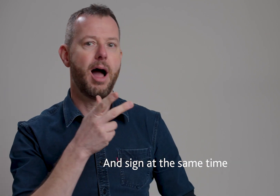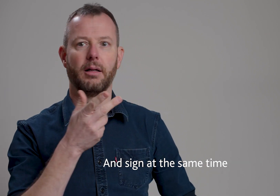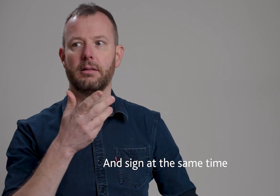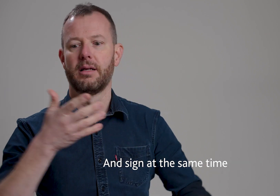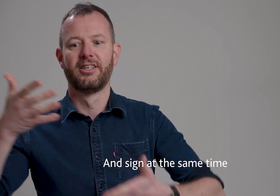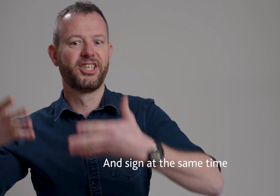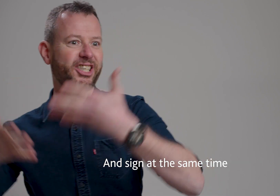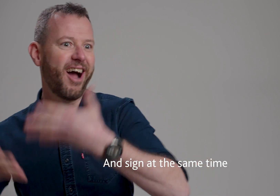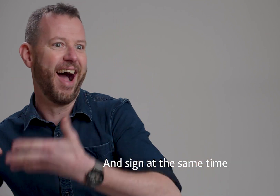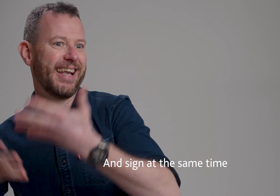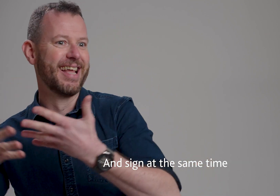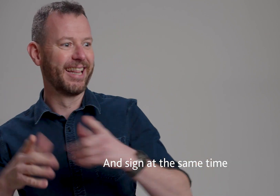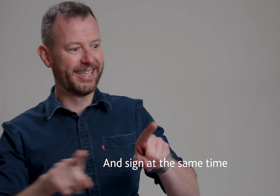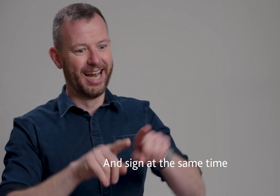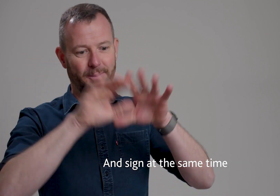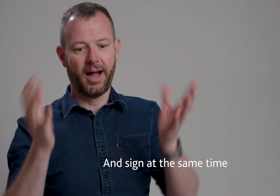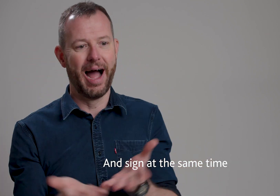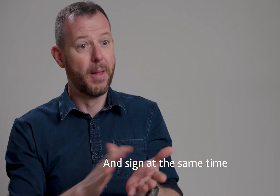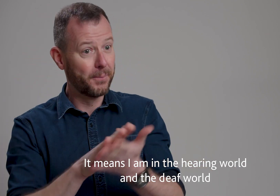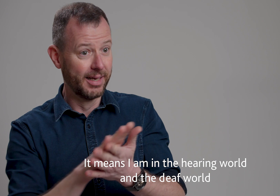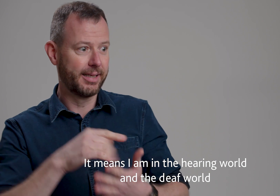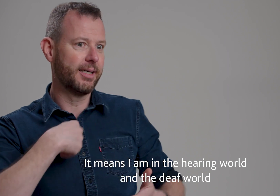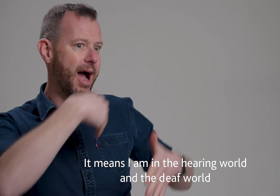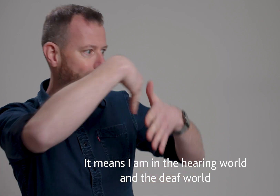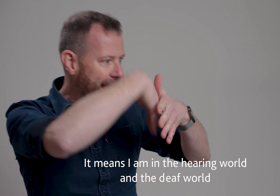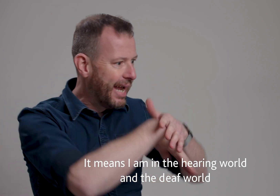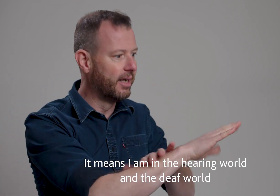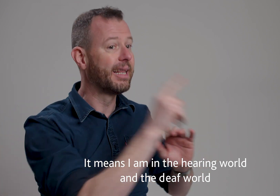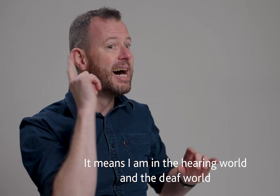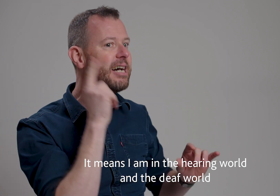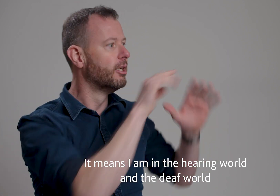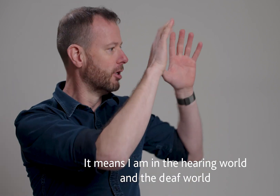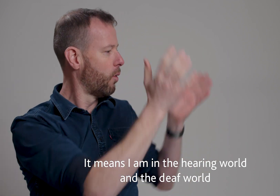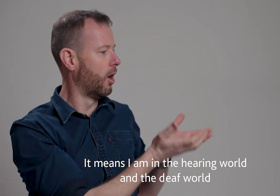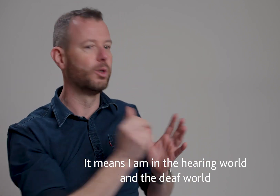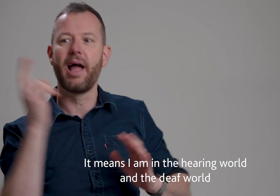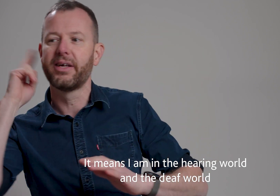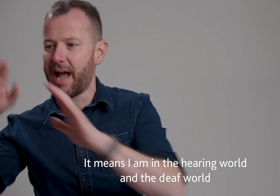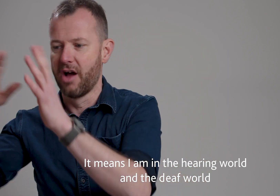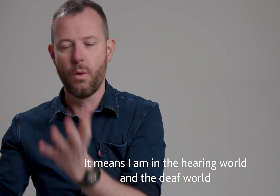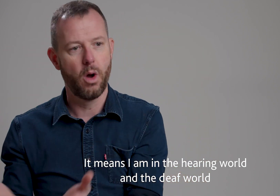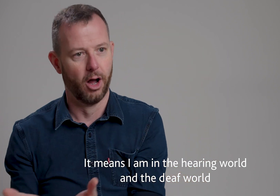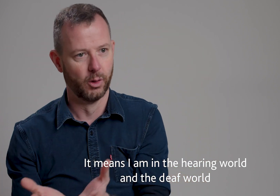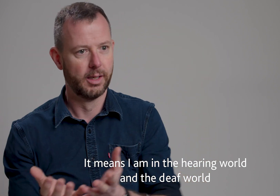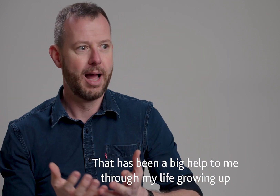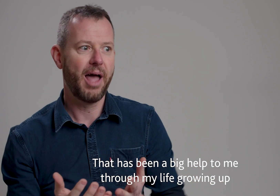and stand at the same time, neither am in the holy world and the death world. And that